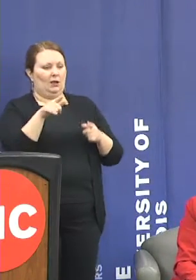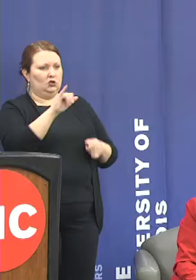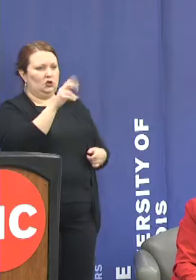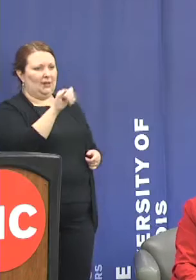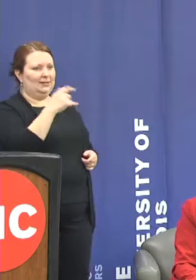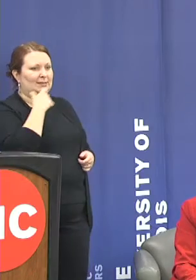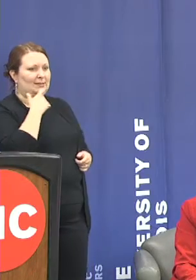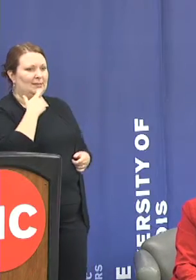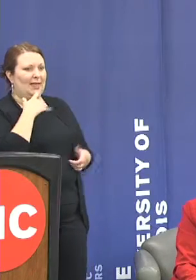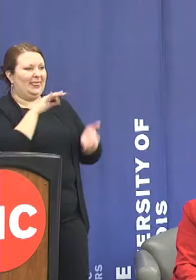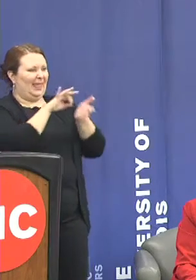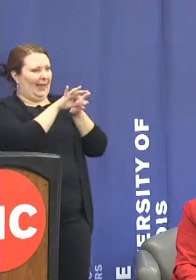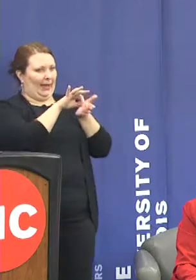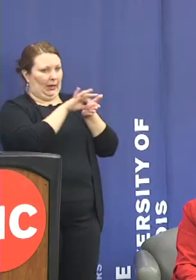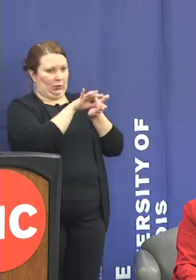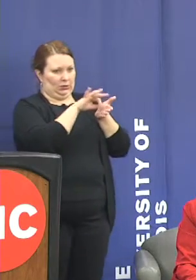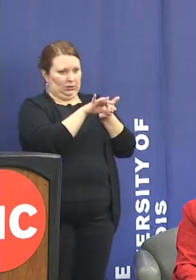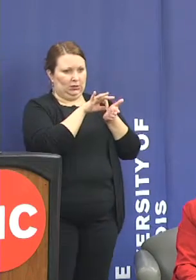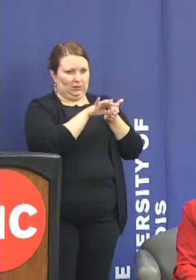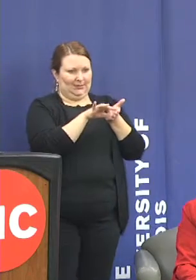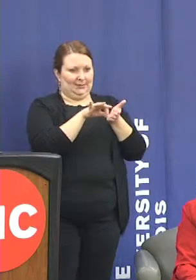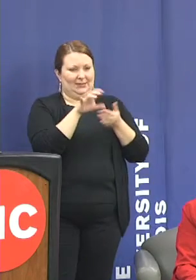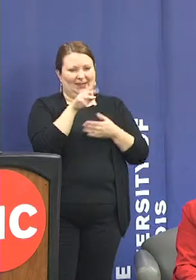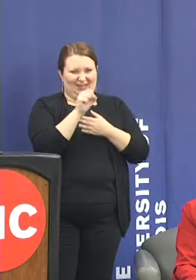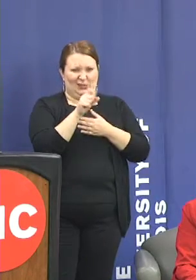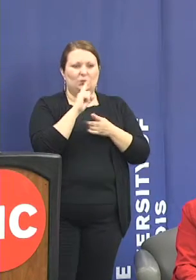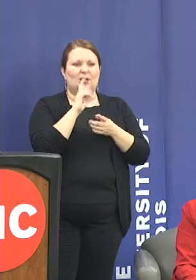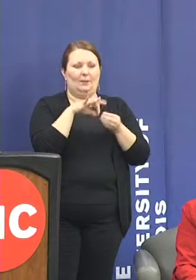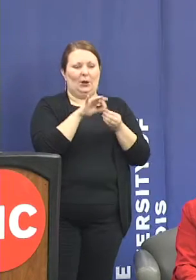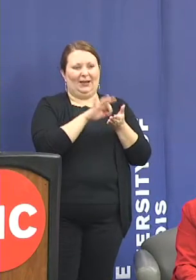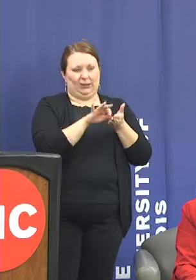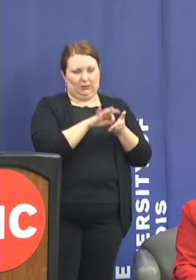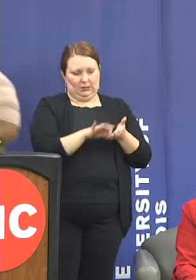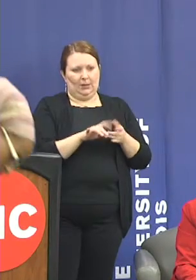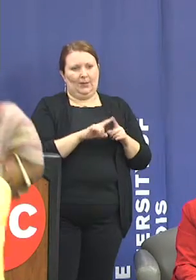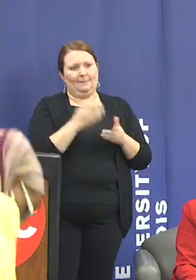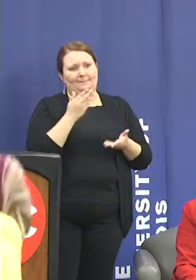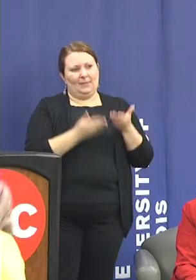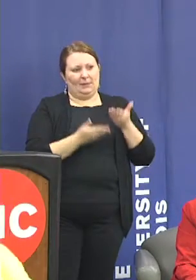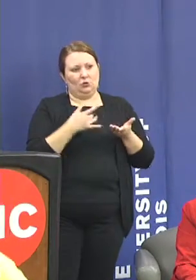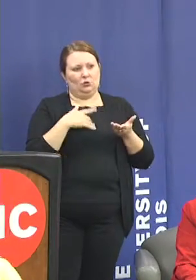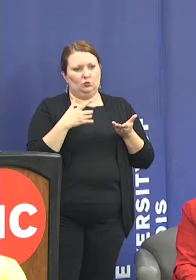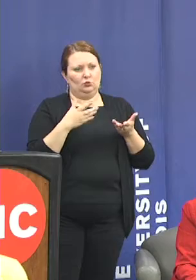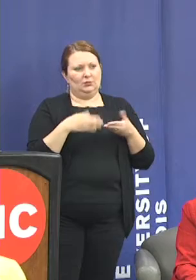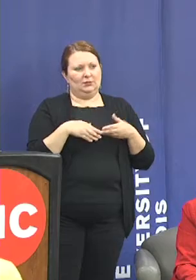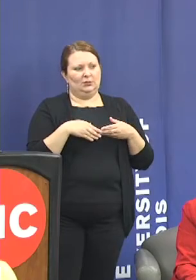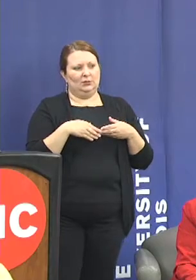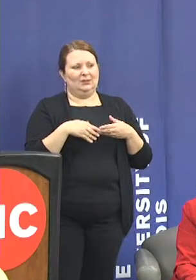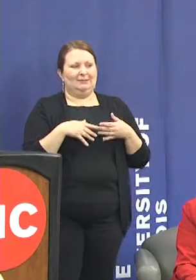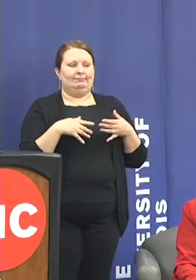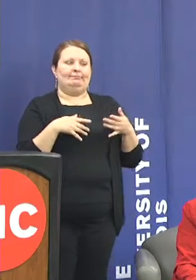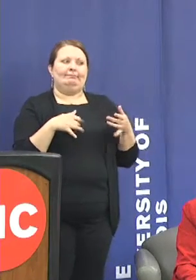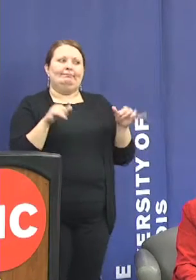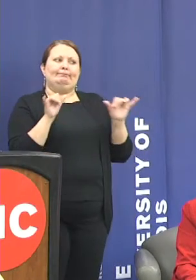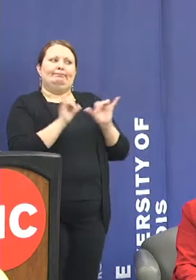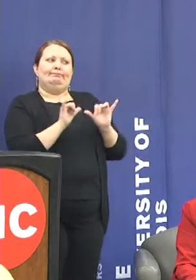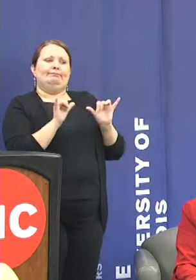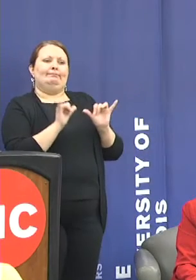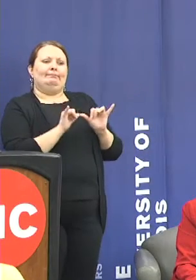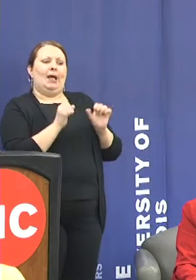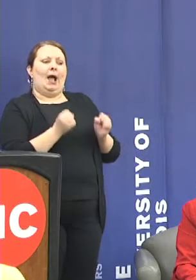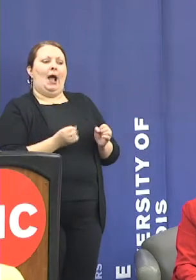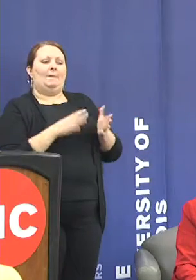say, I mean, the counting, I know the census is about counting, but maybe just to put it in the scale of how